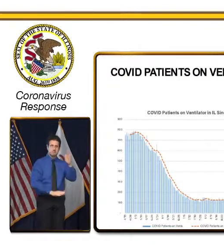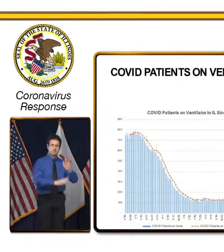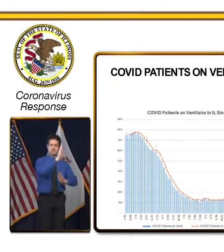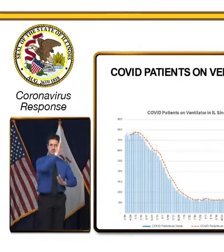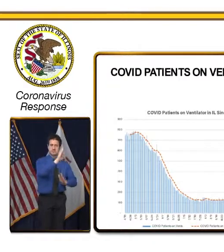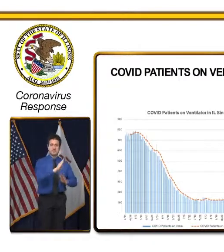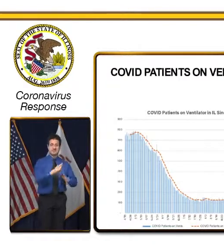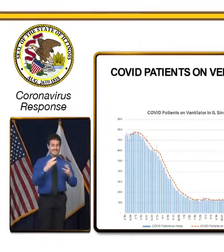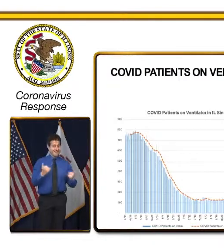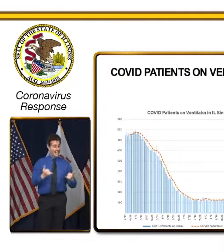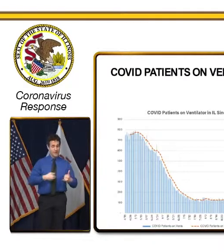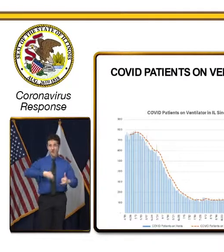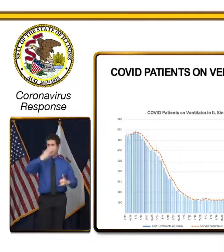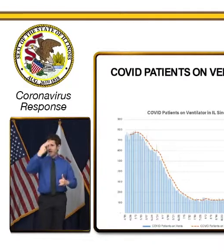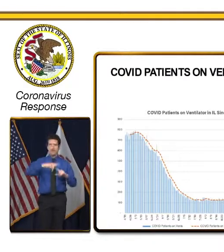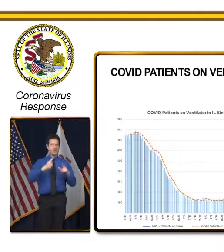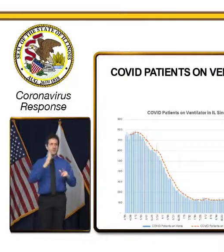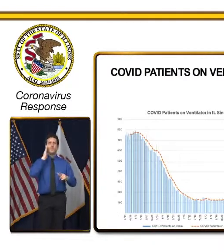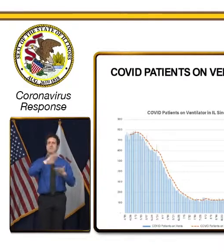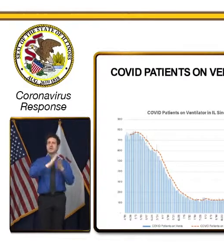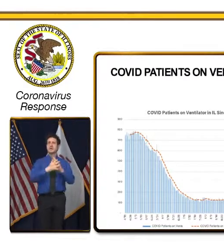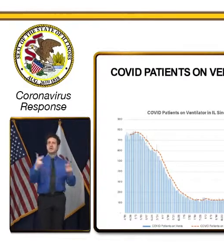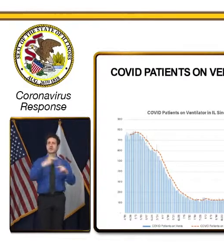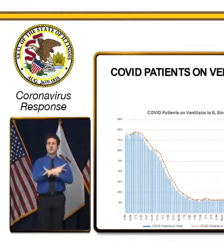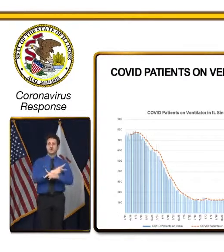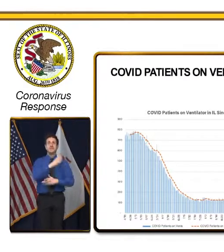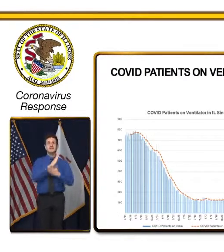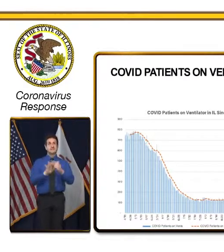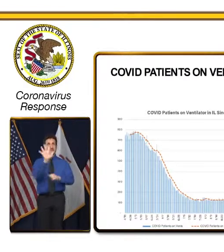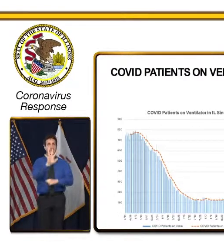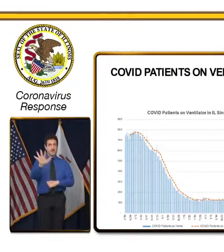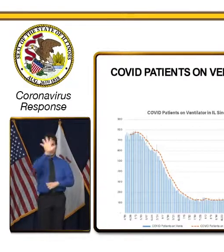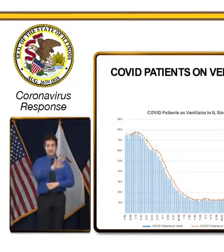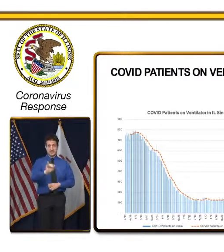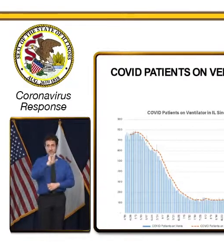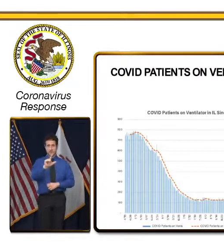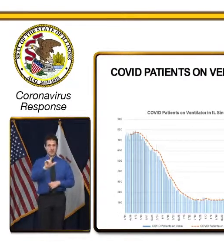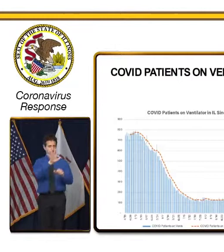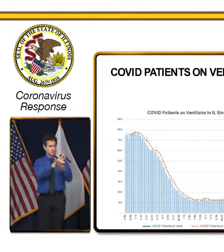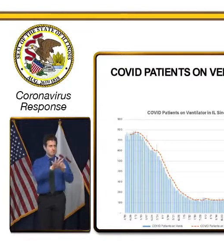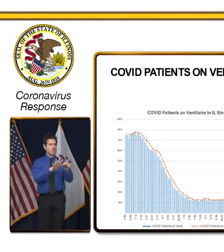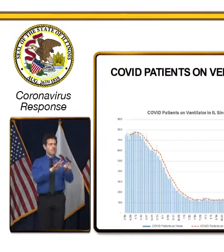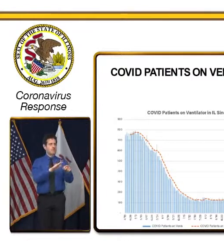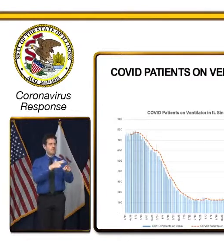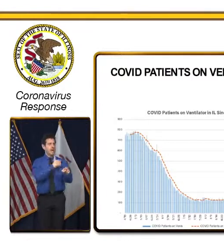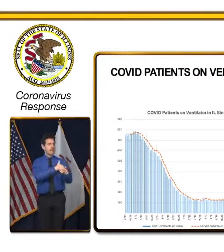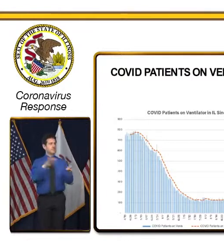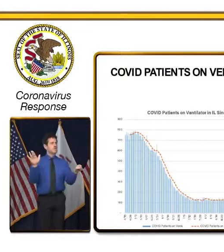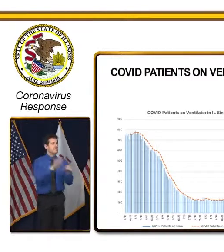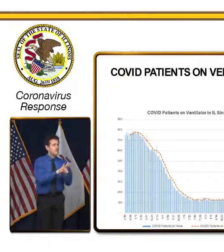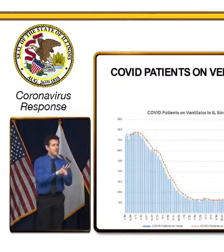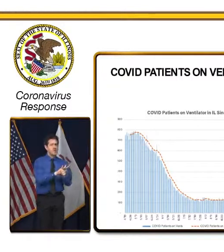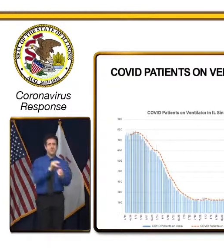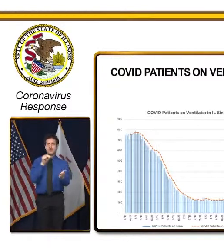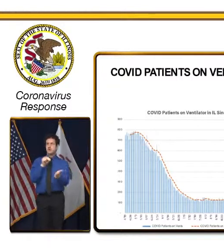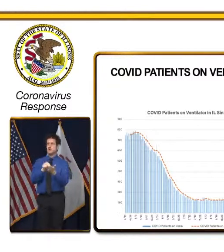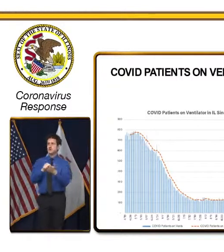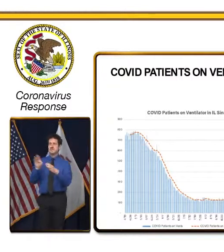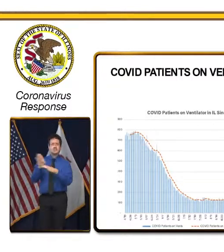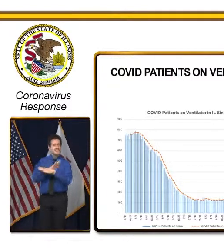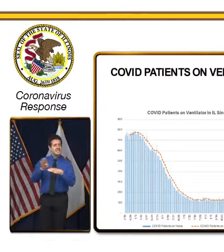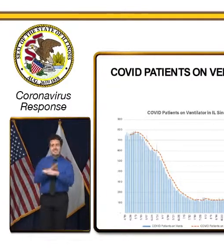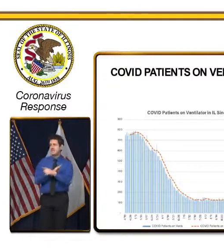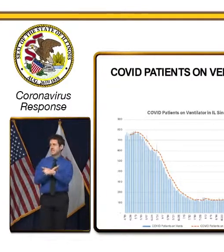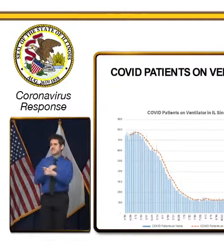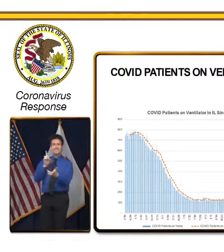now. And in some areas of our state, that will mean that you'll run out of hospital beds and nurses and doctors who